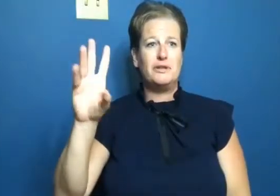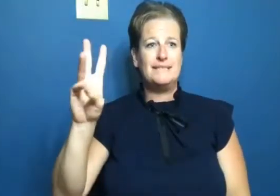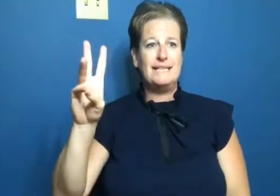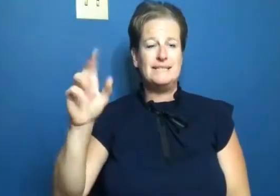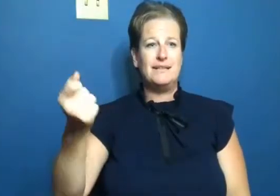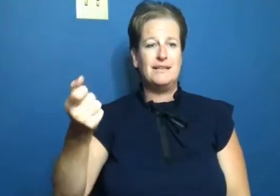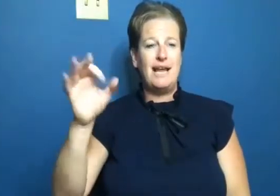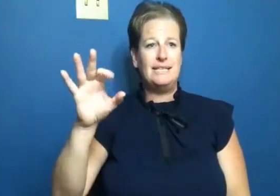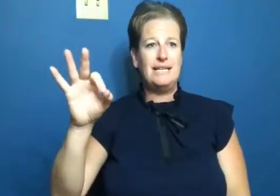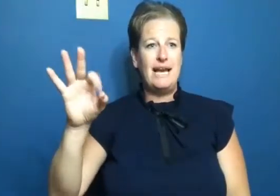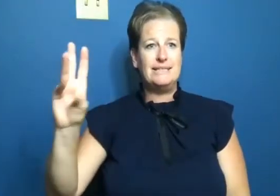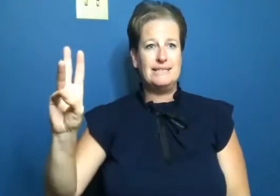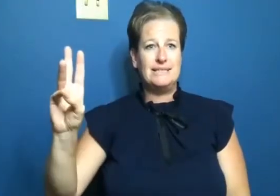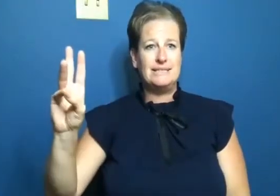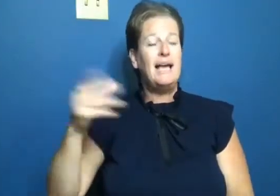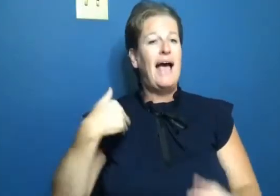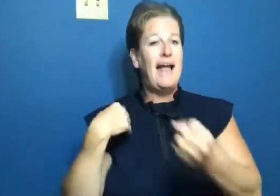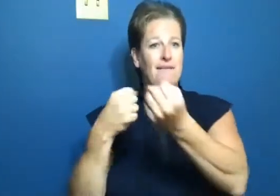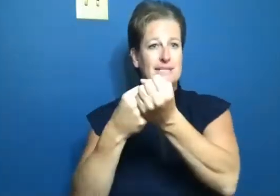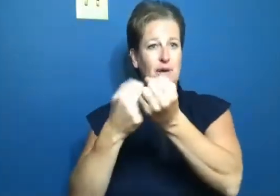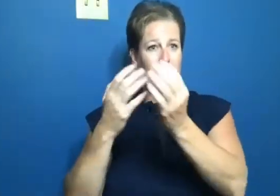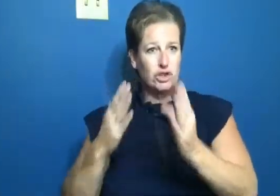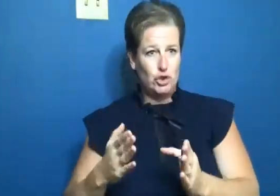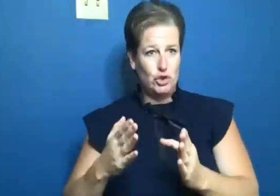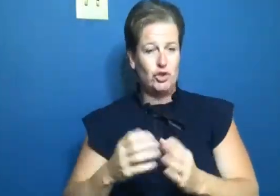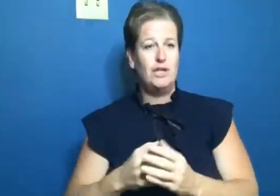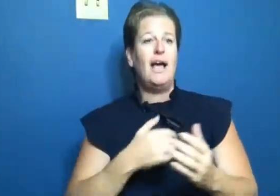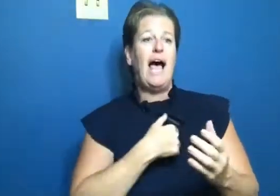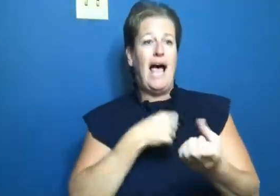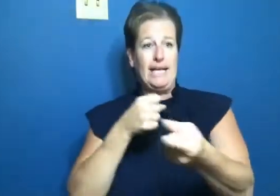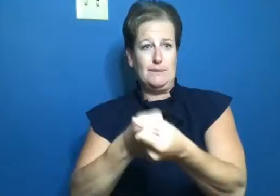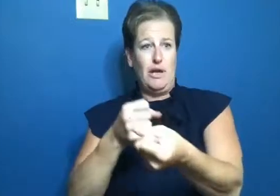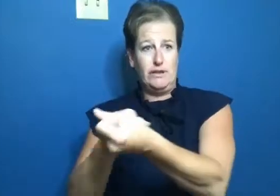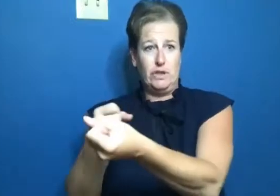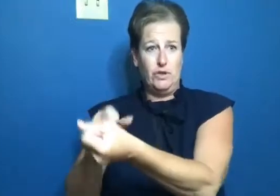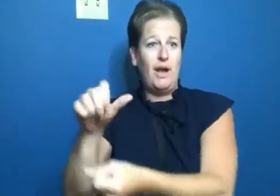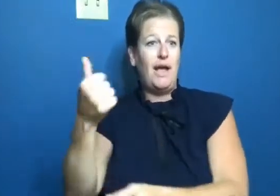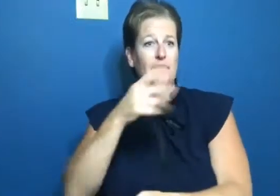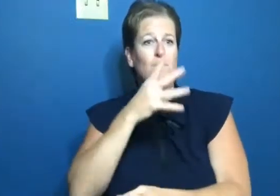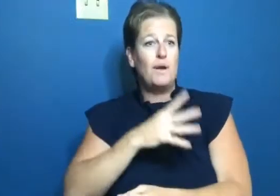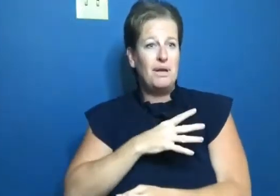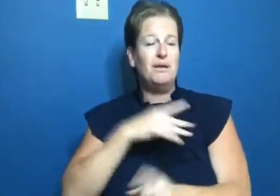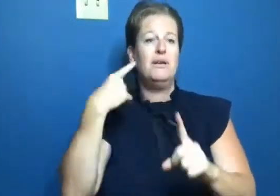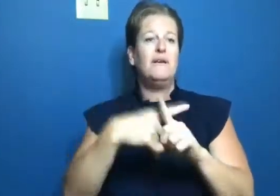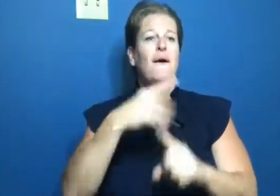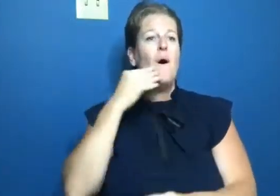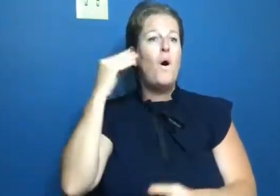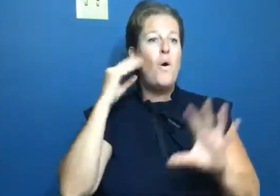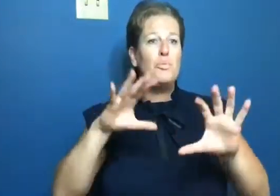1996. I have a sponsor, and I sponsor other women, and I have a home group. My home group is the